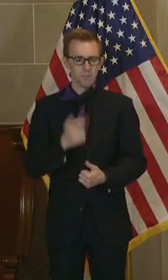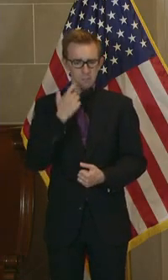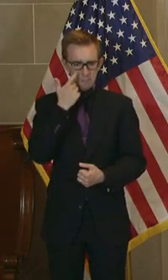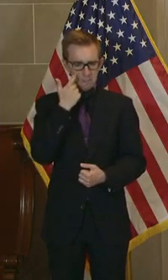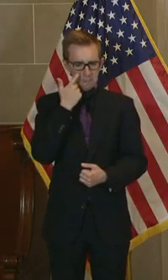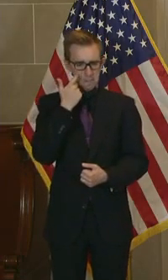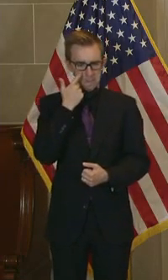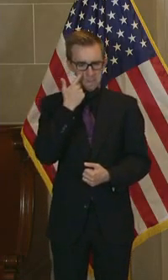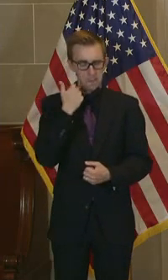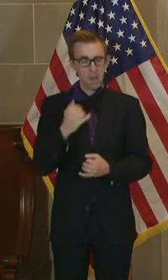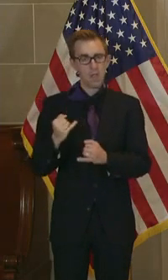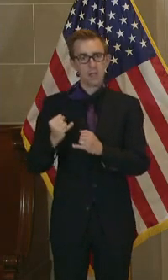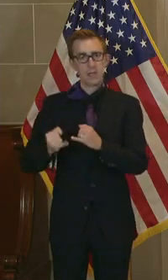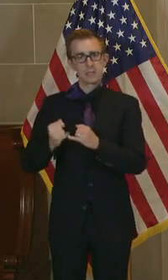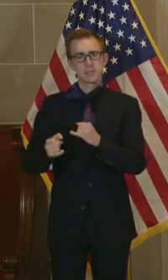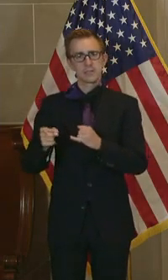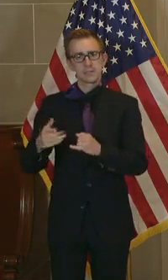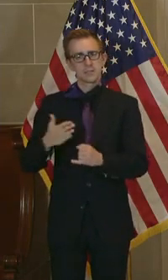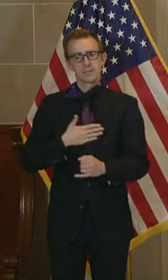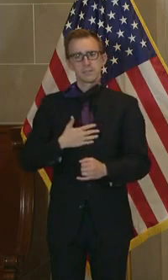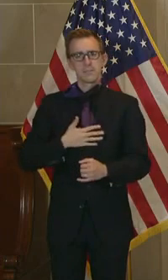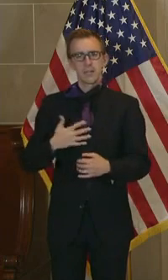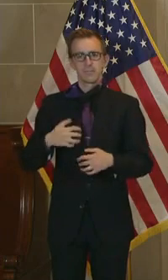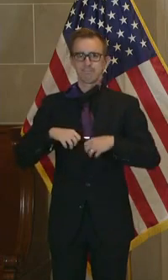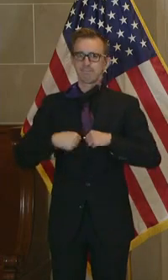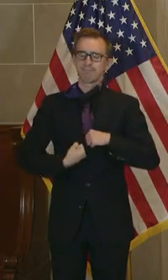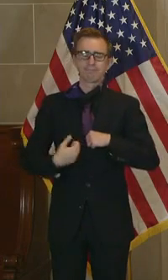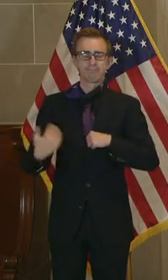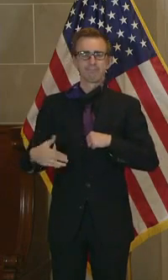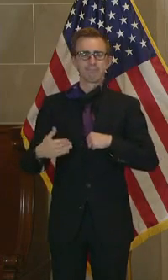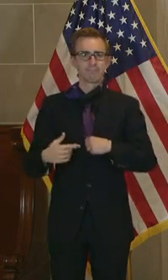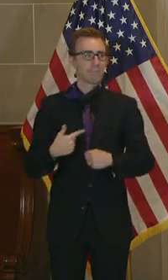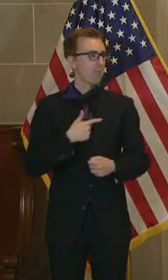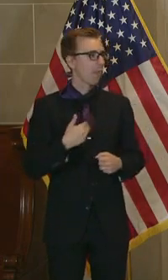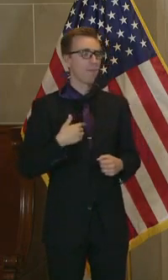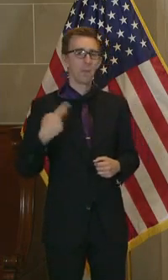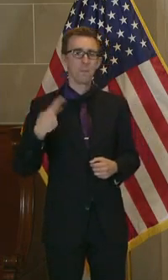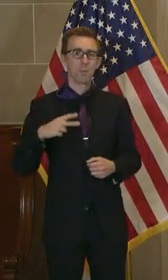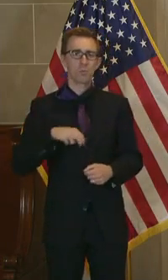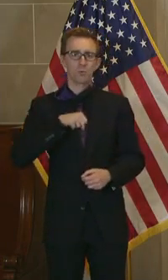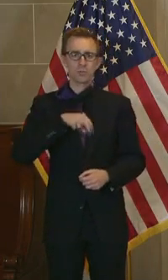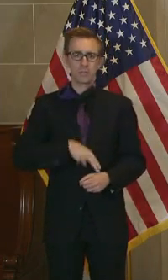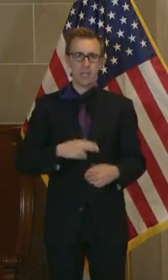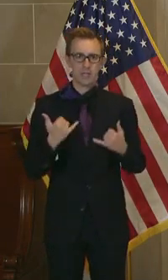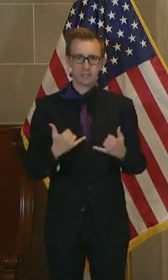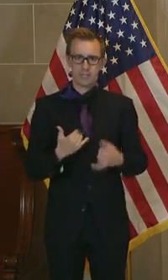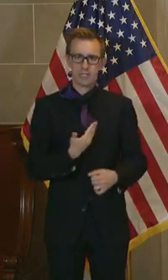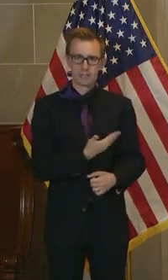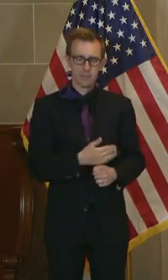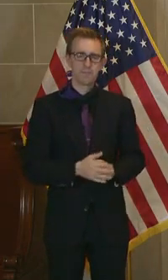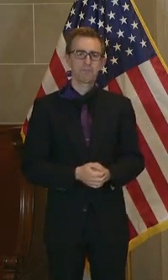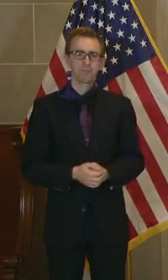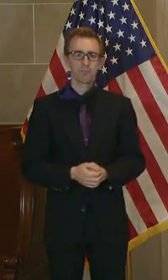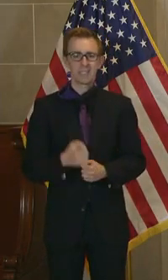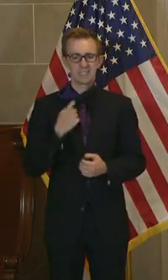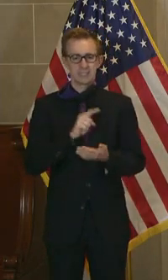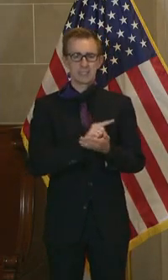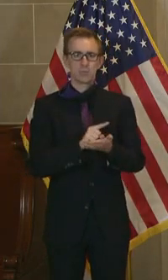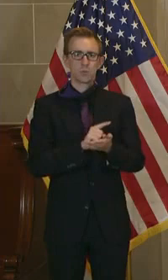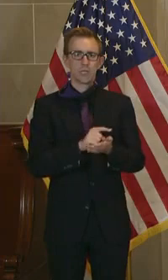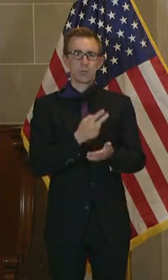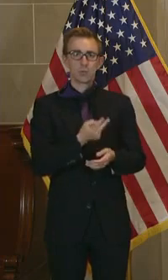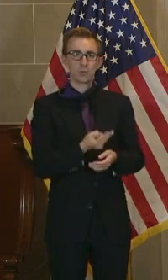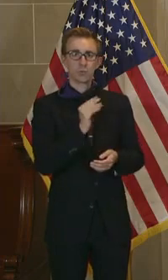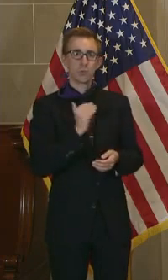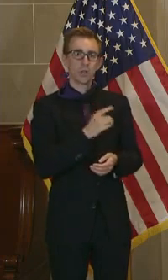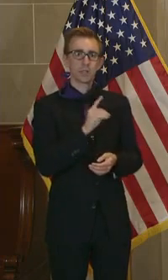And last, and this part breaks my heart, you'll note that I'm wearing a purple tie today. In the last week, we've lost 2 of our